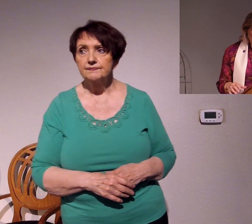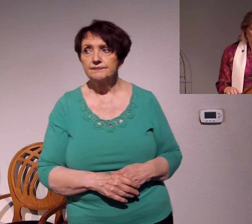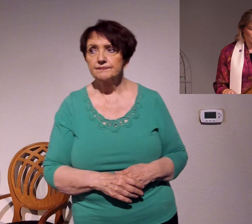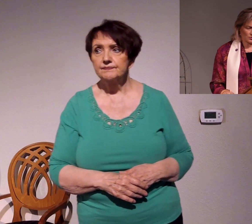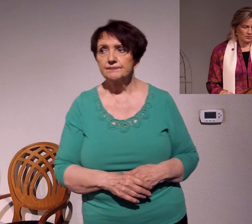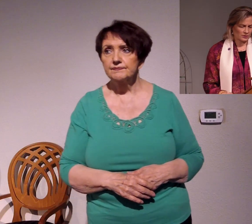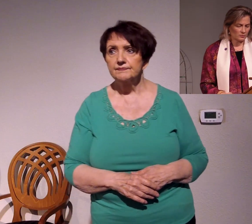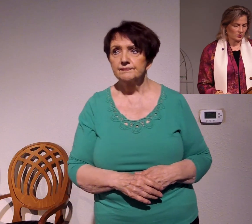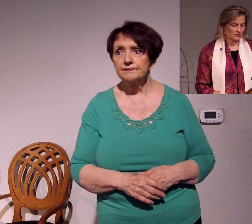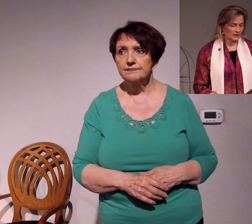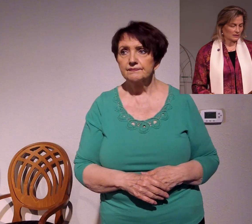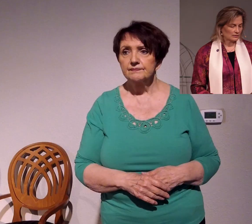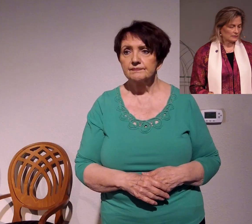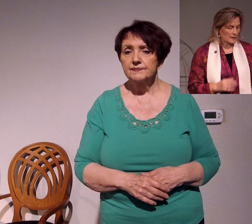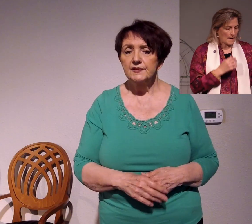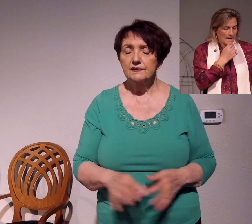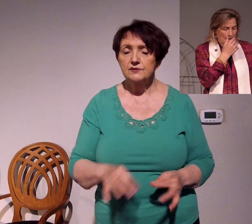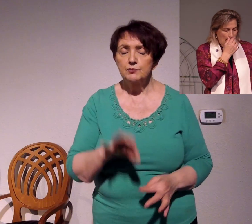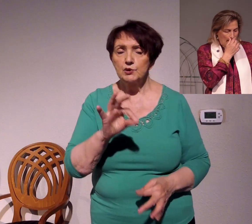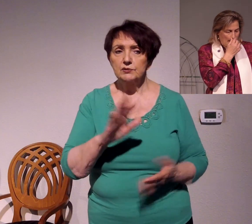our spiritual community?